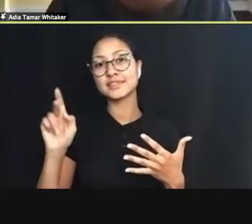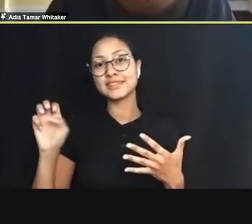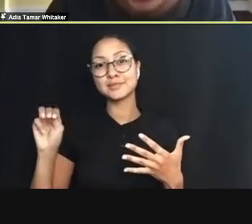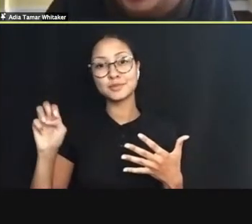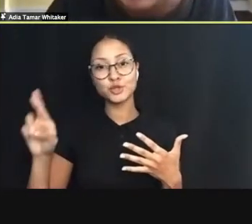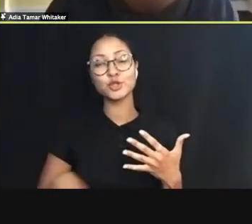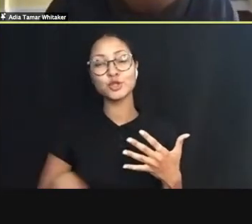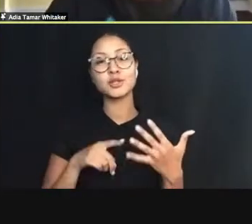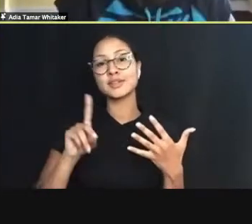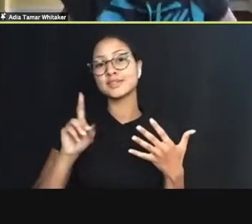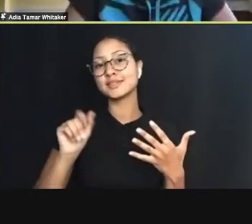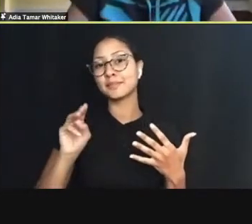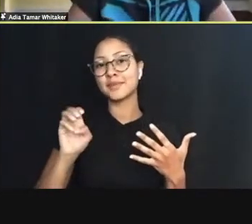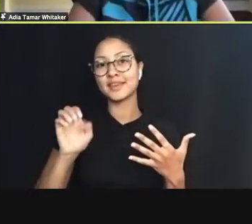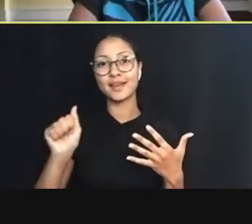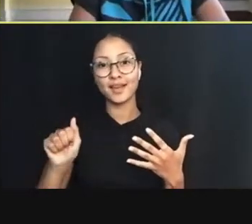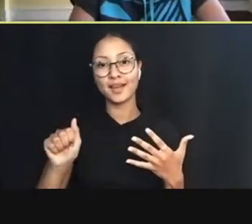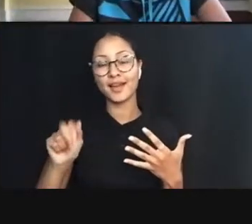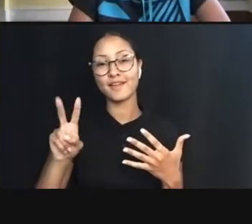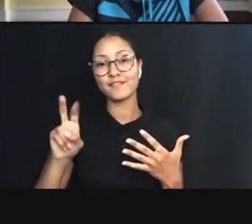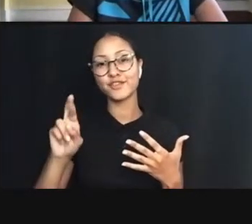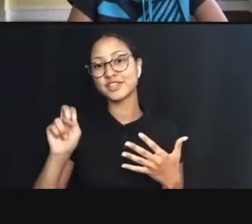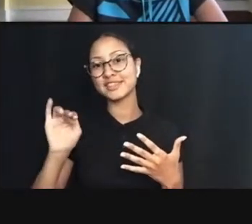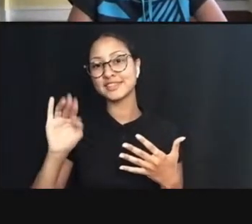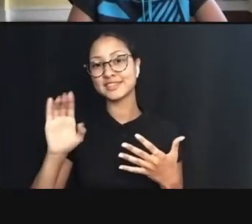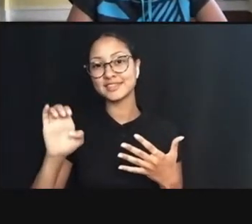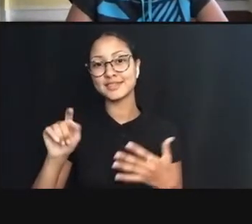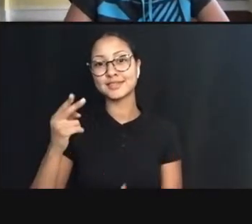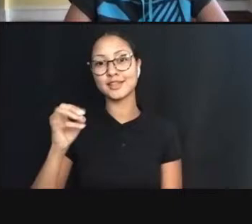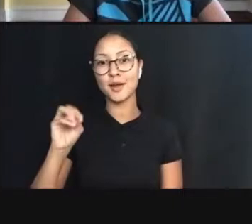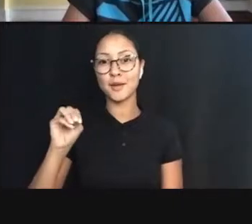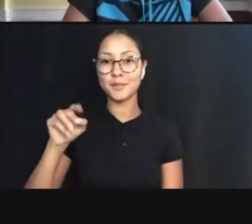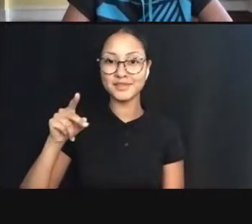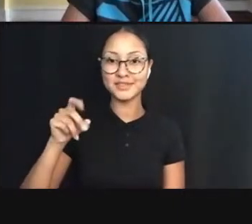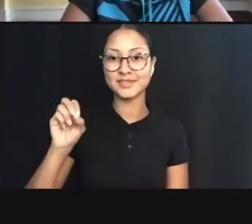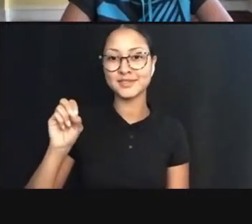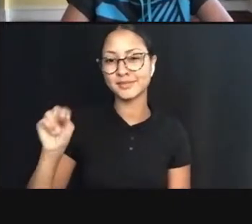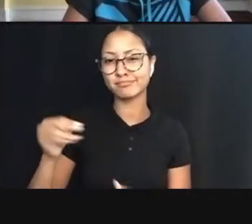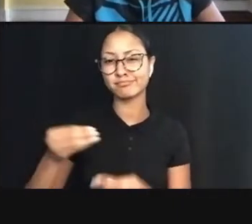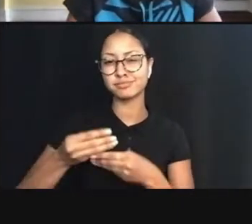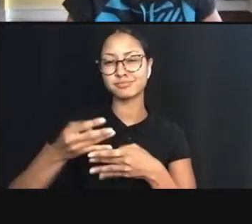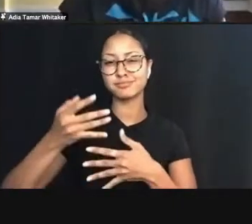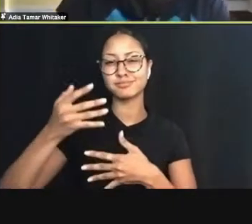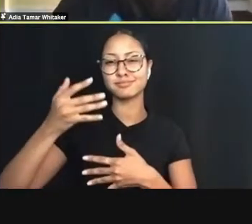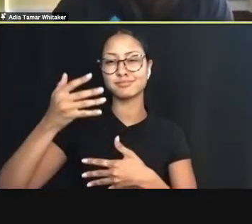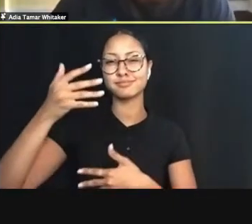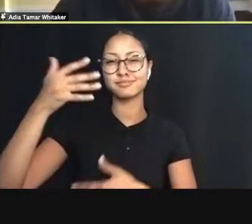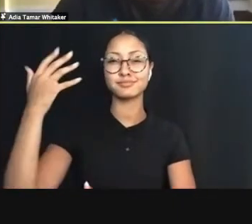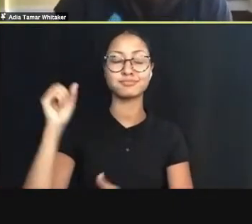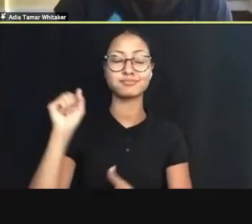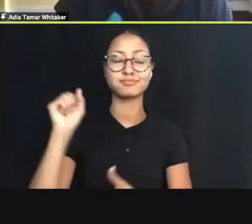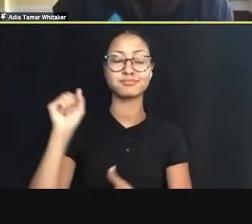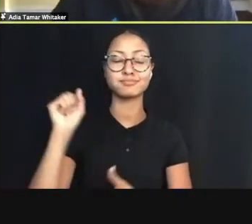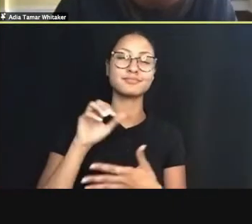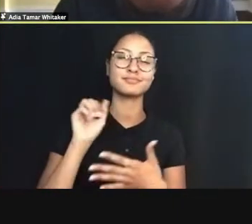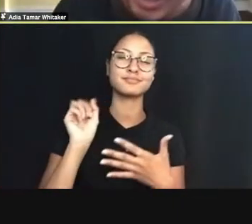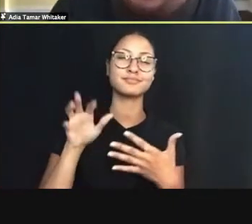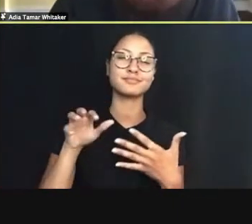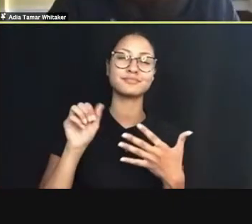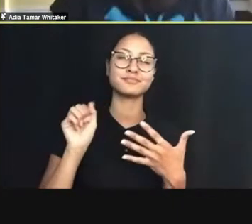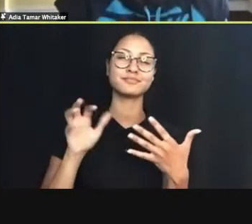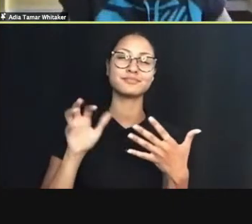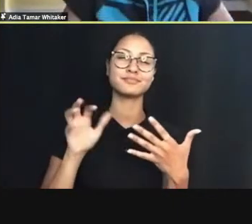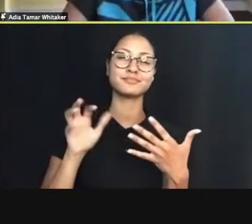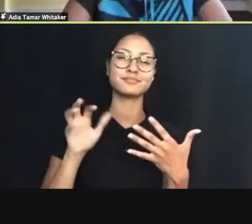Demia Vernice Thompson. Oh, you're gonna keep going for a minute, right? Because there's too many. Zeke